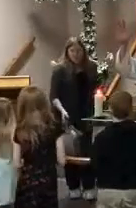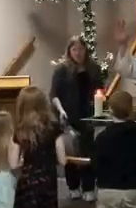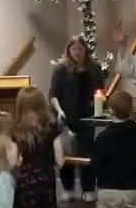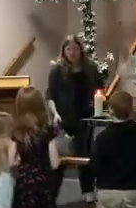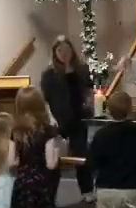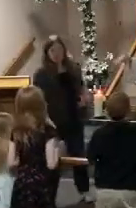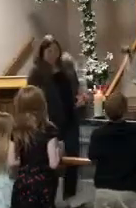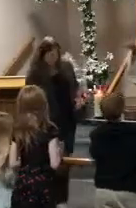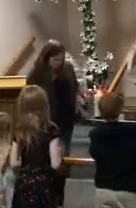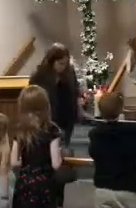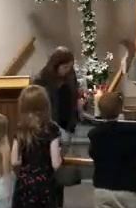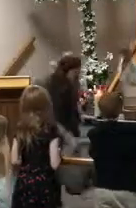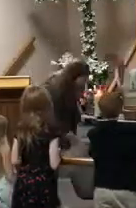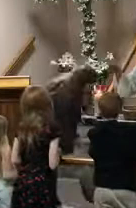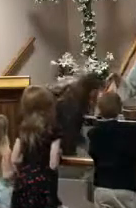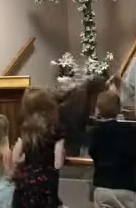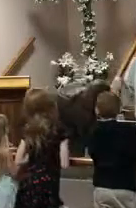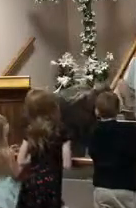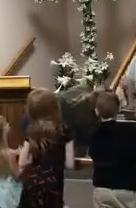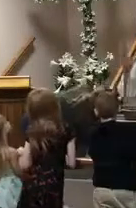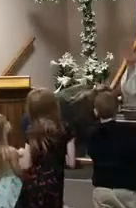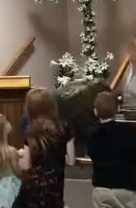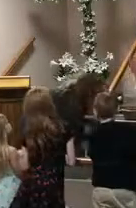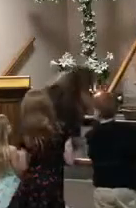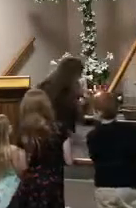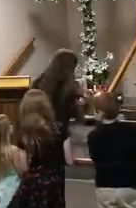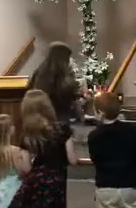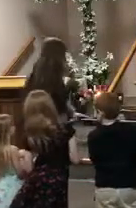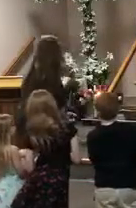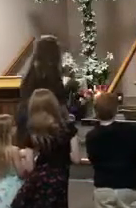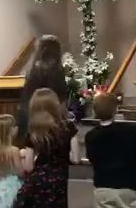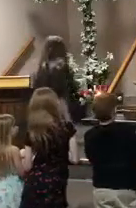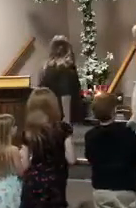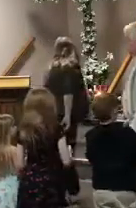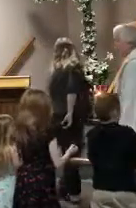then each family with older kids.